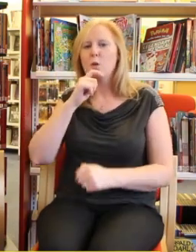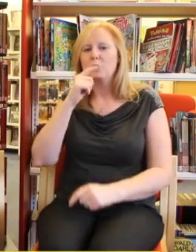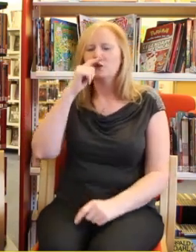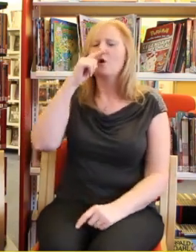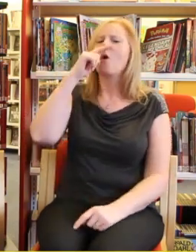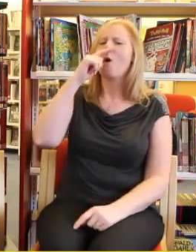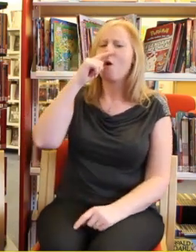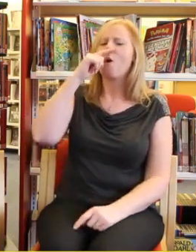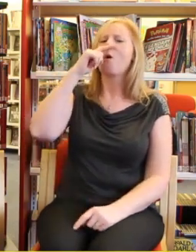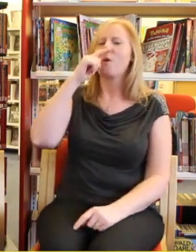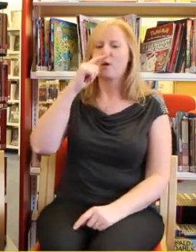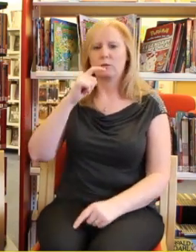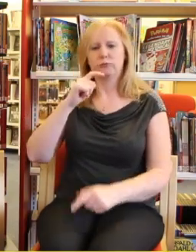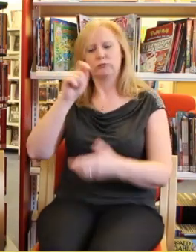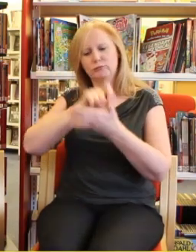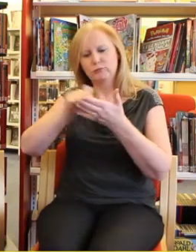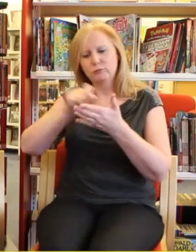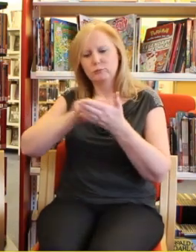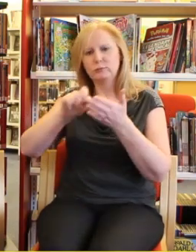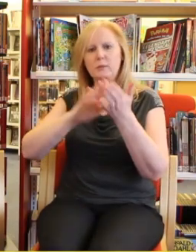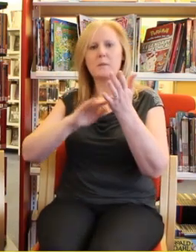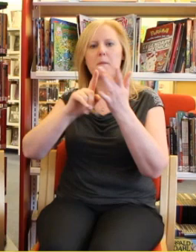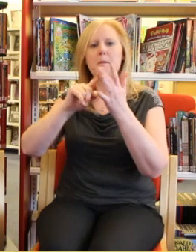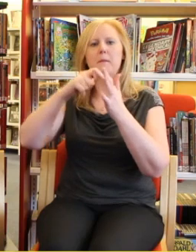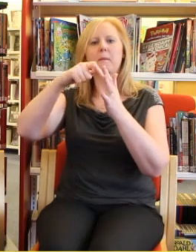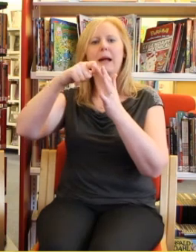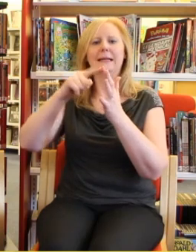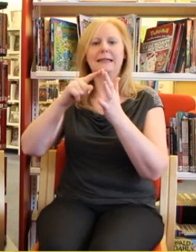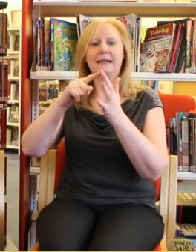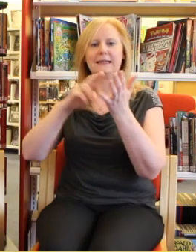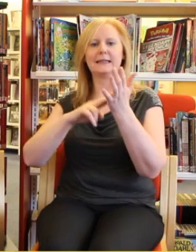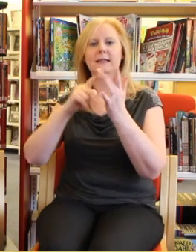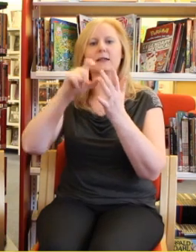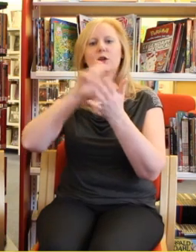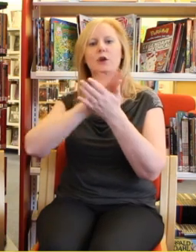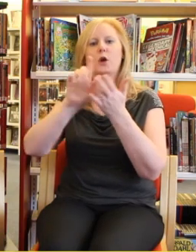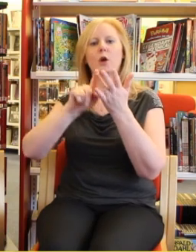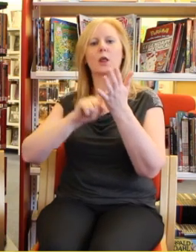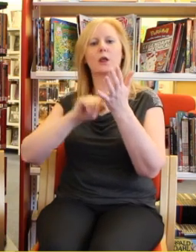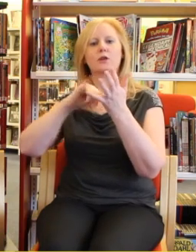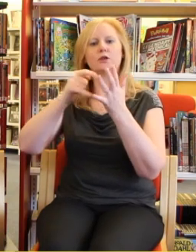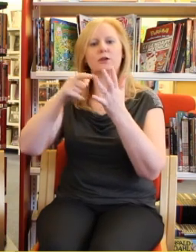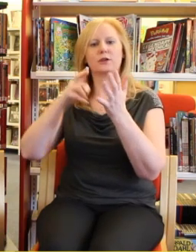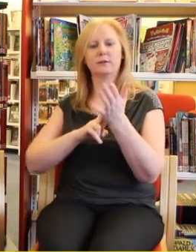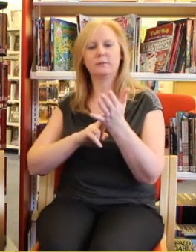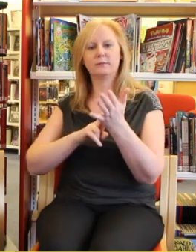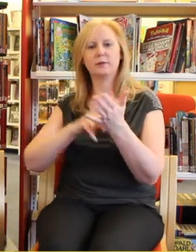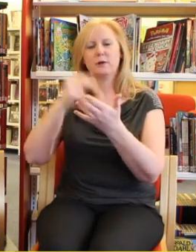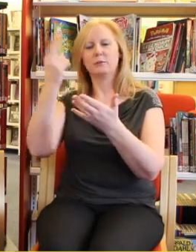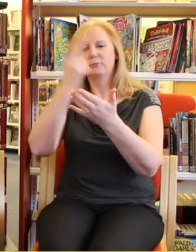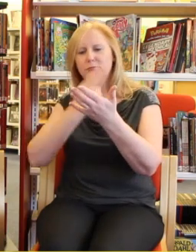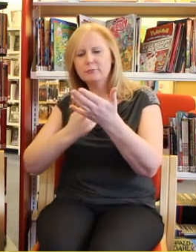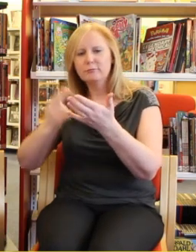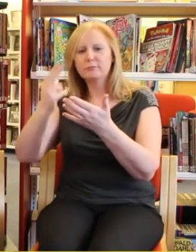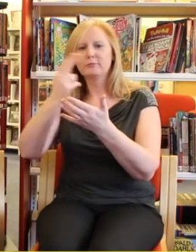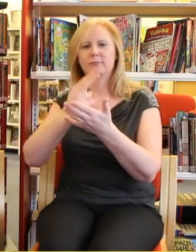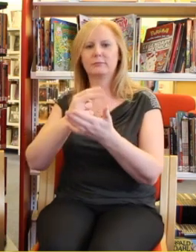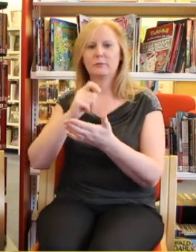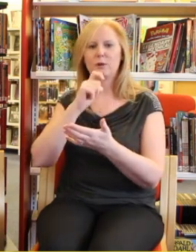and it's written by Mike Nicholson and illustrated